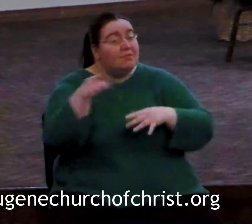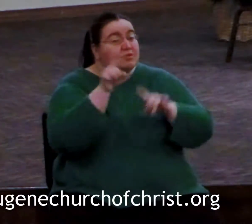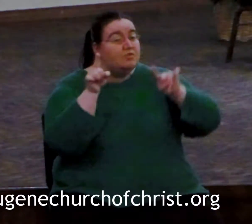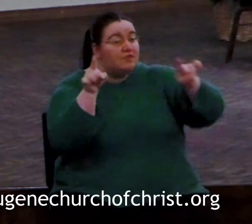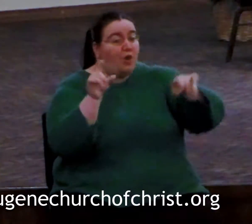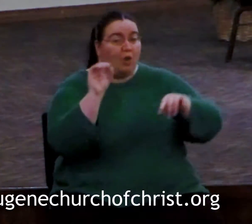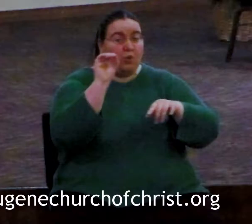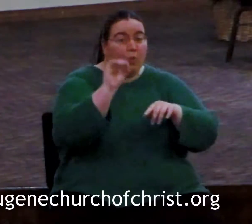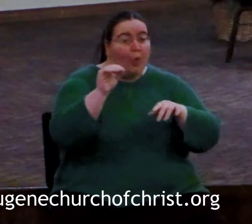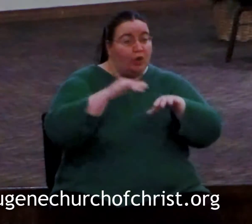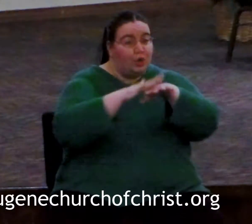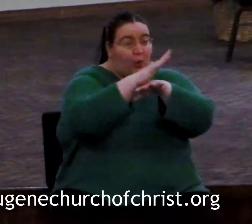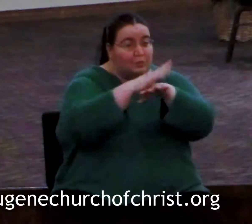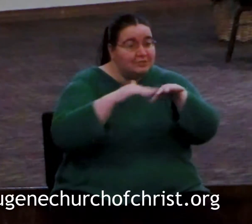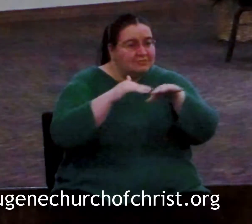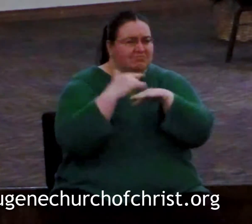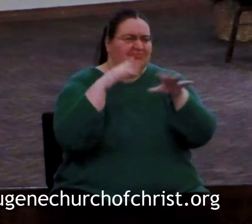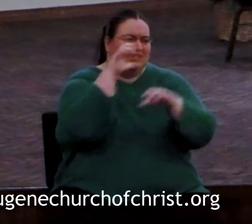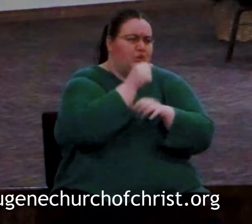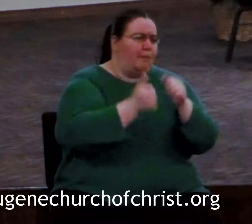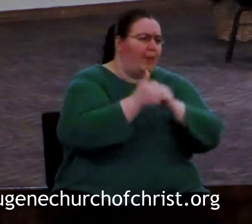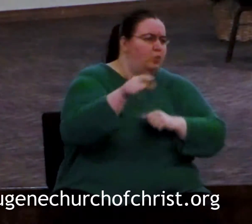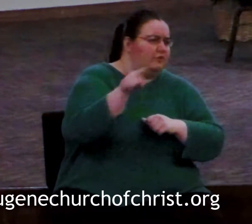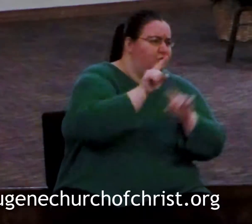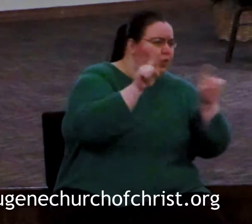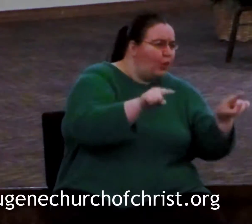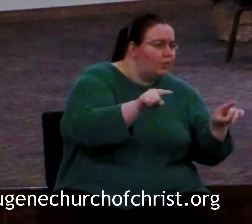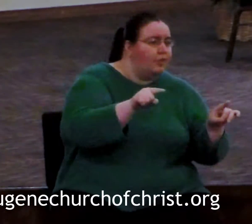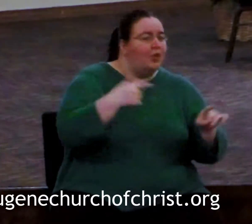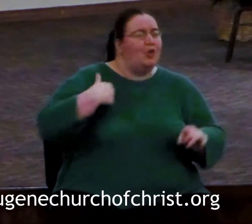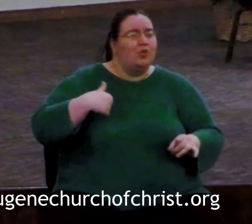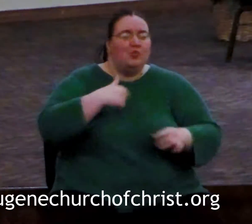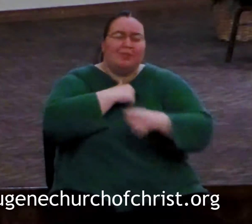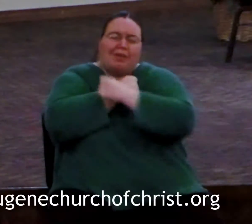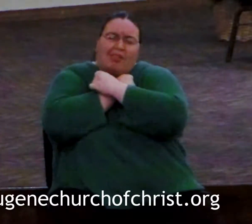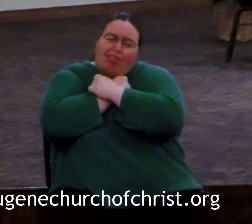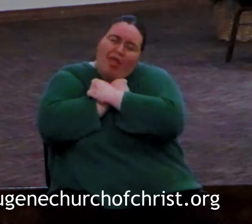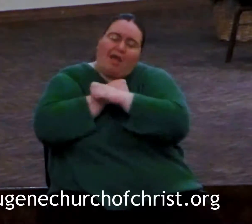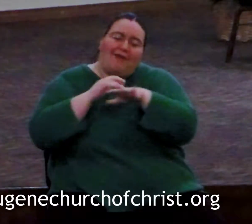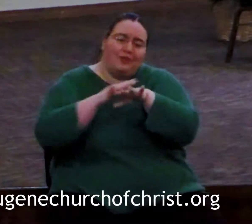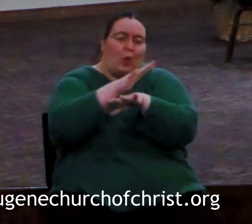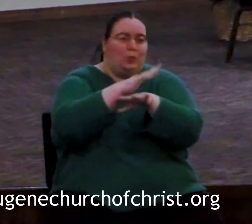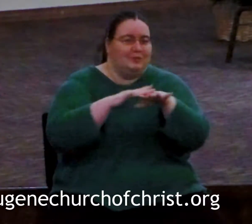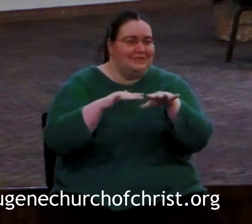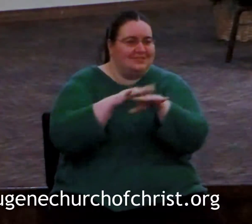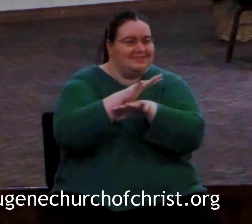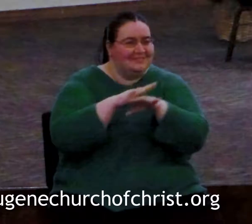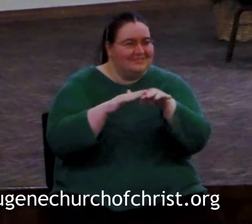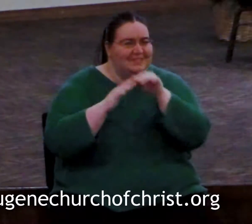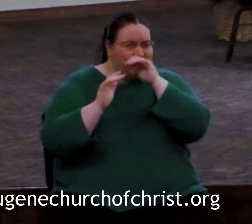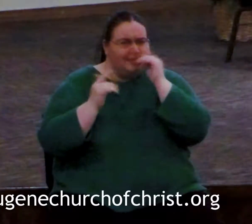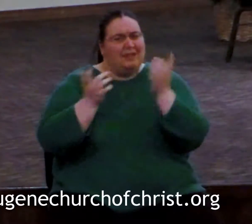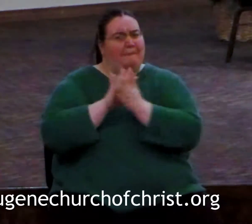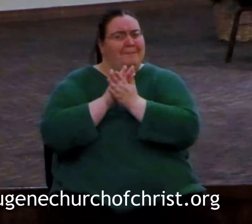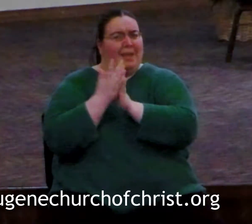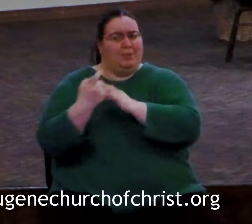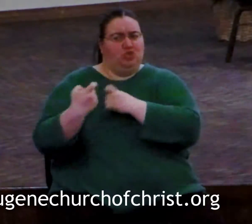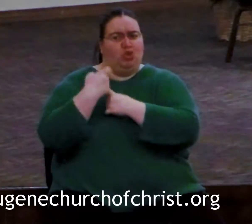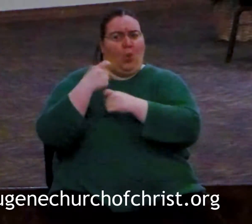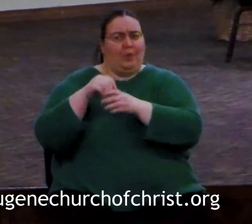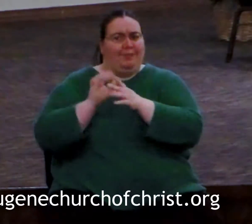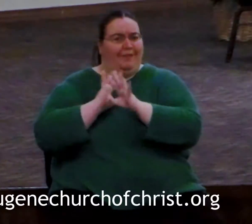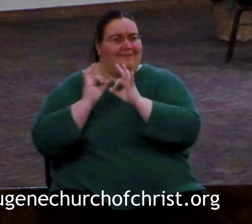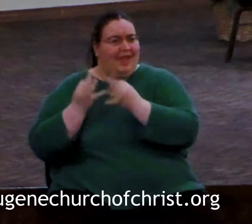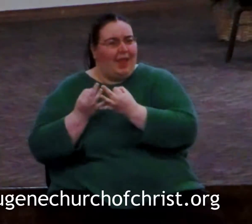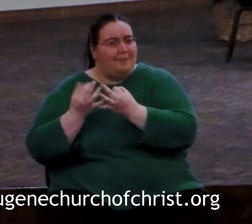coast, which I'm assuming most of you have at this point, we love the coast. That has not become a joke with us now. I know several people have mentioned to us that even though we don't